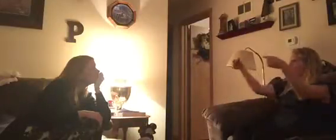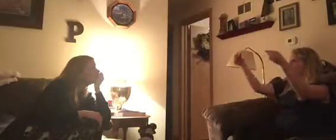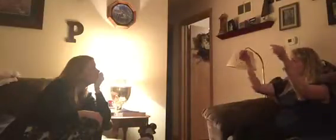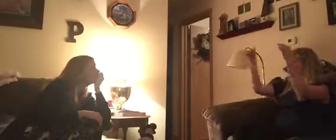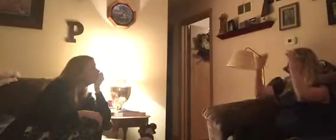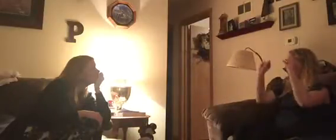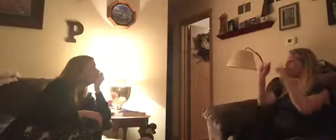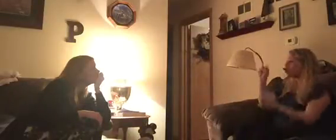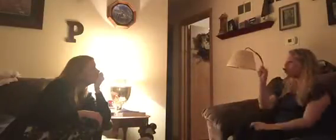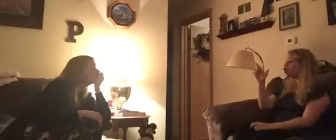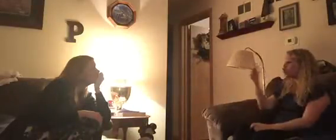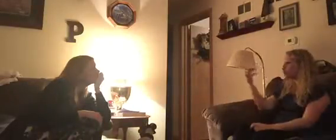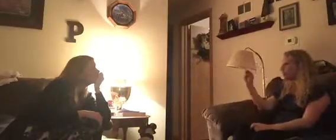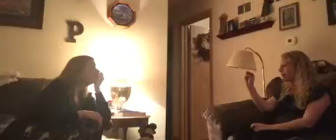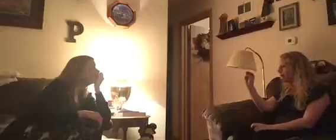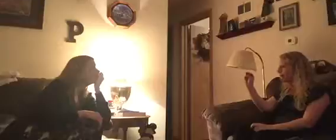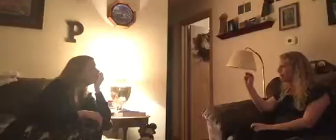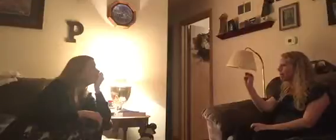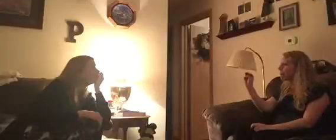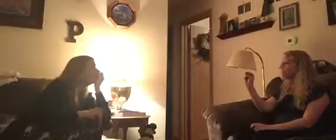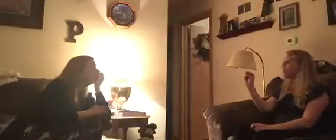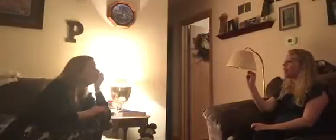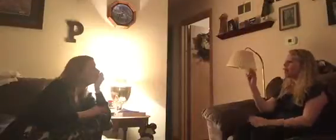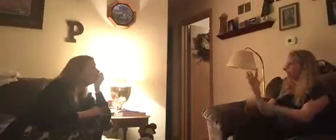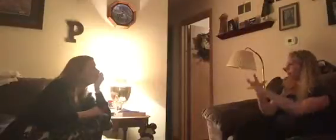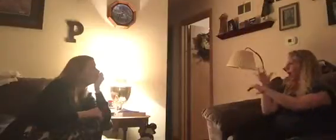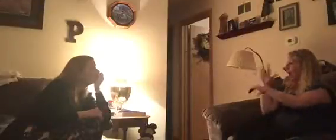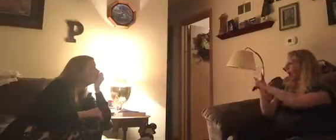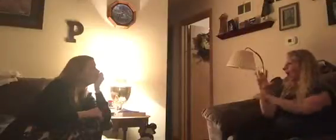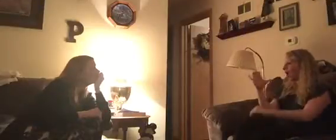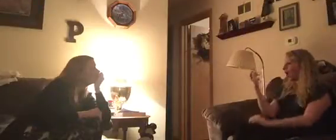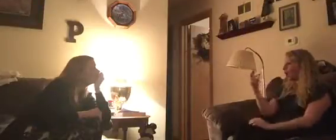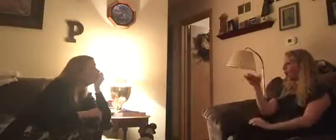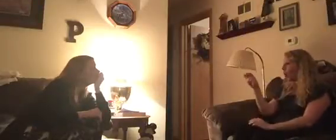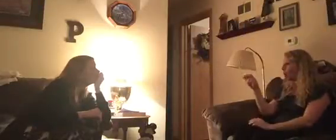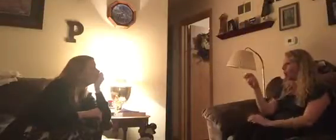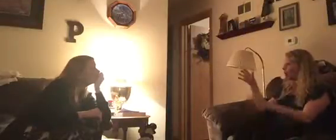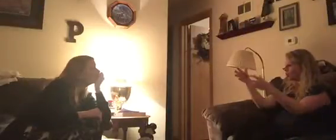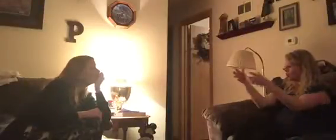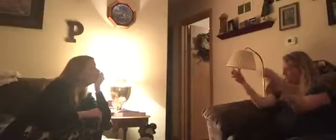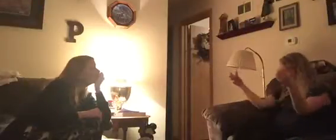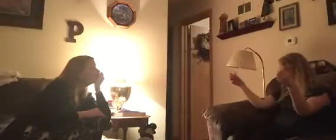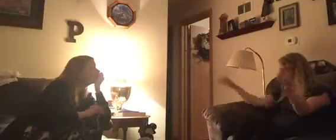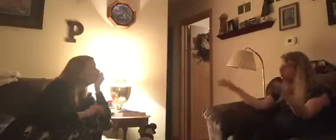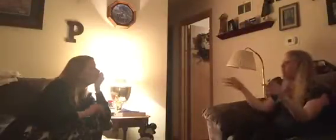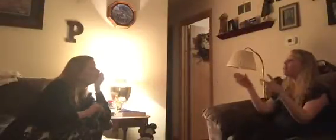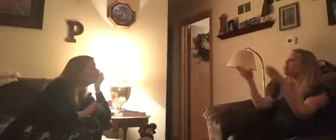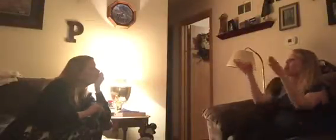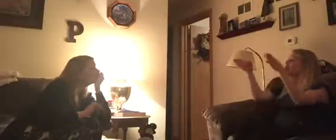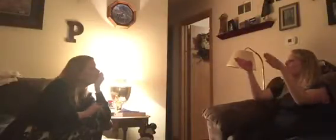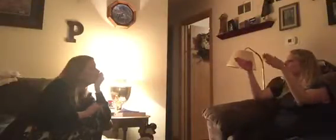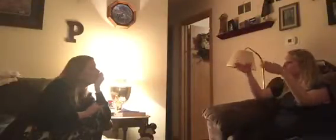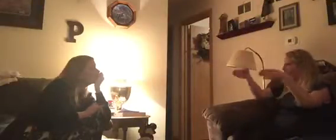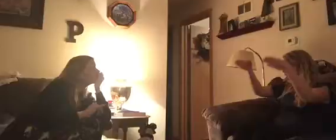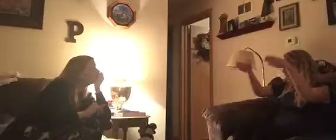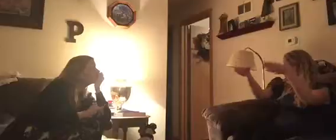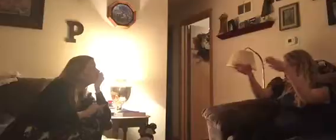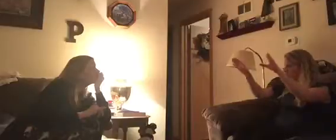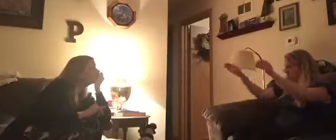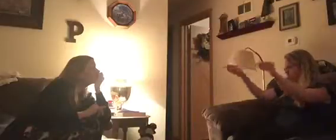doors. You might have like chrome trim or something like that. All has to come out. The windows have to come out. The door